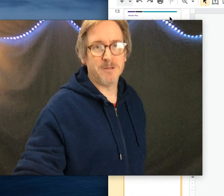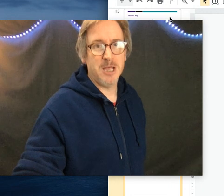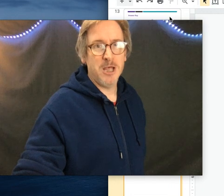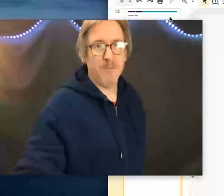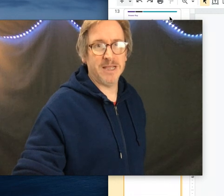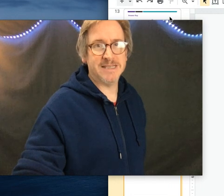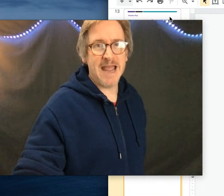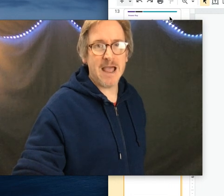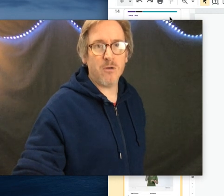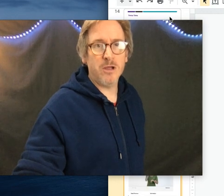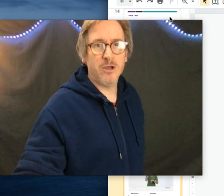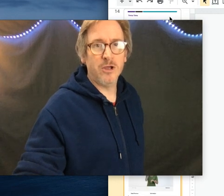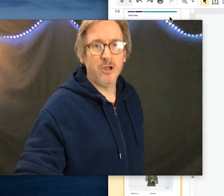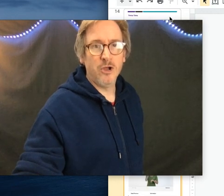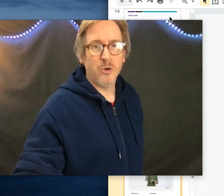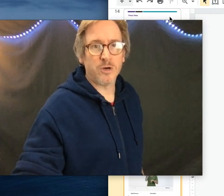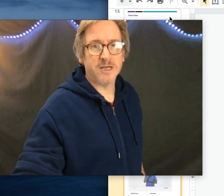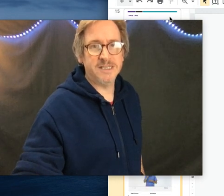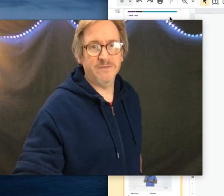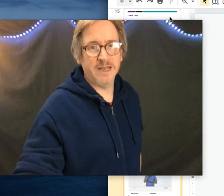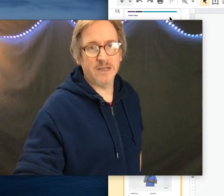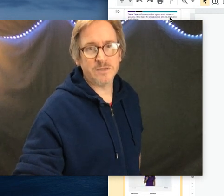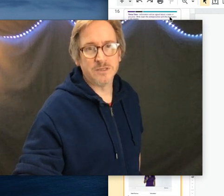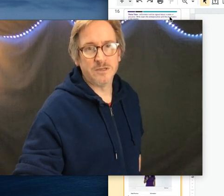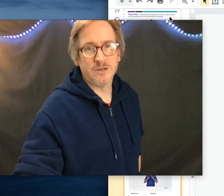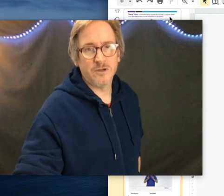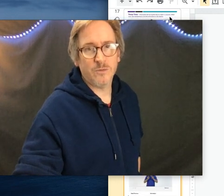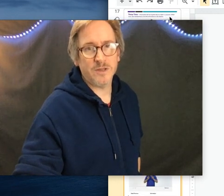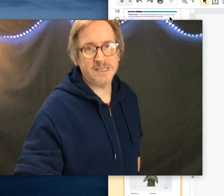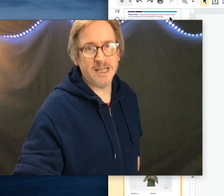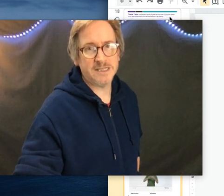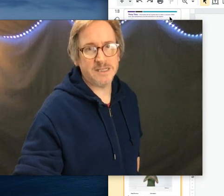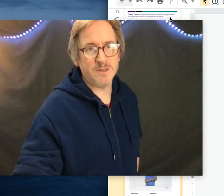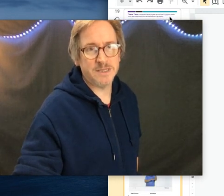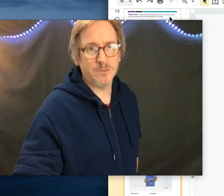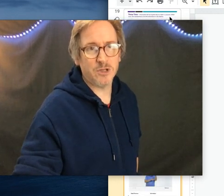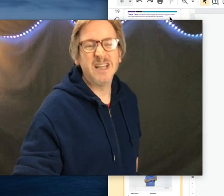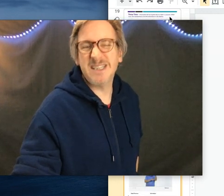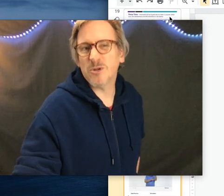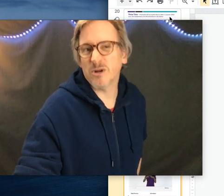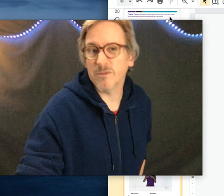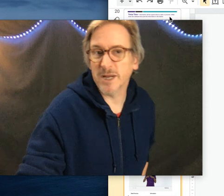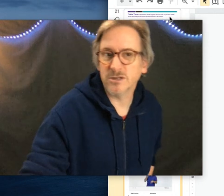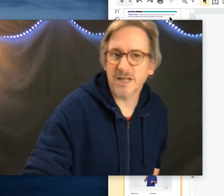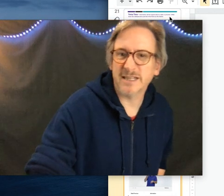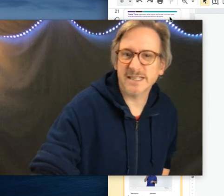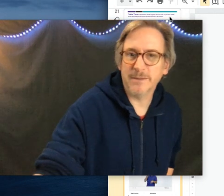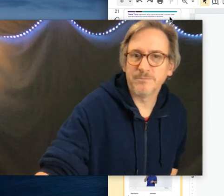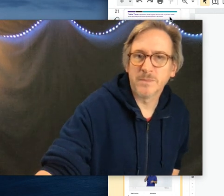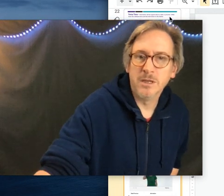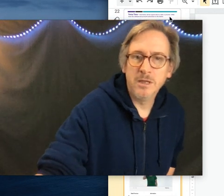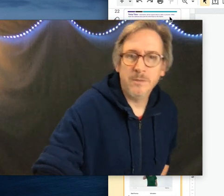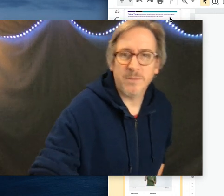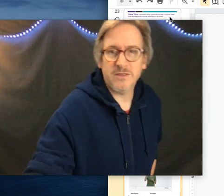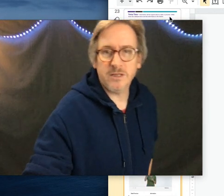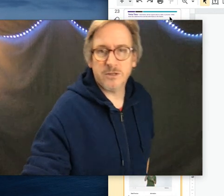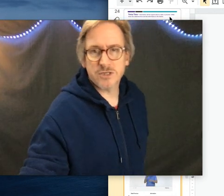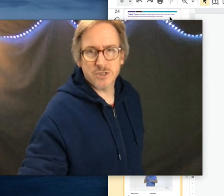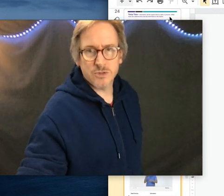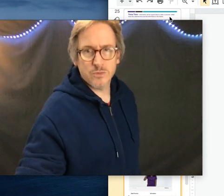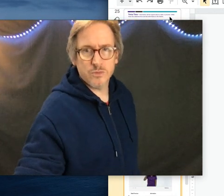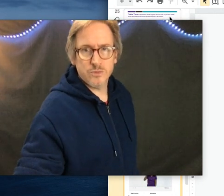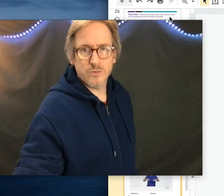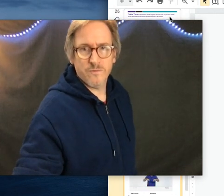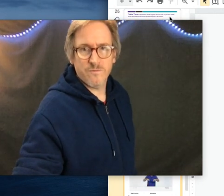answers. Because now we're going to see videos where they say some of the similar information, not the same. But I think